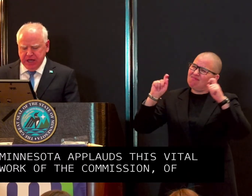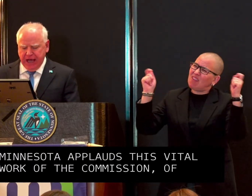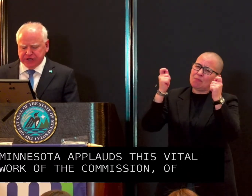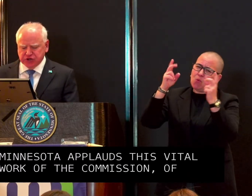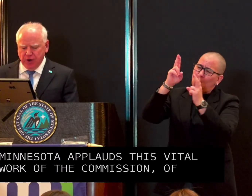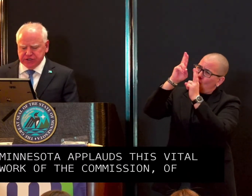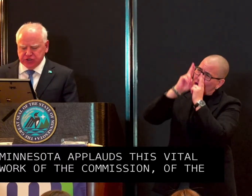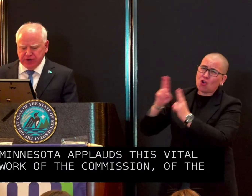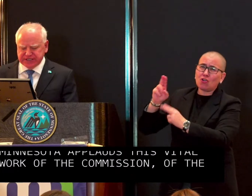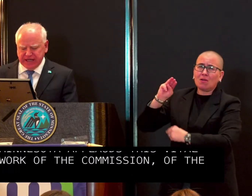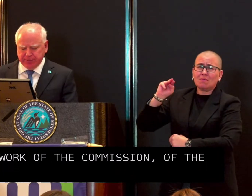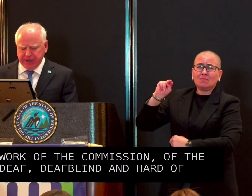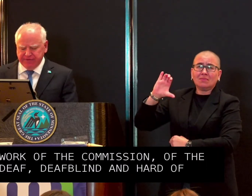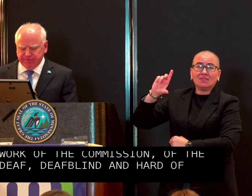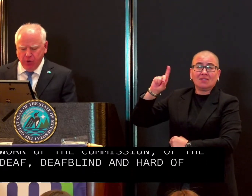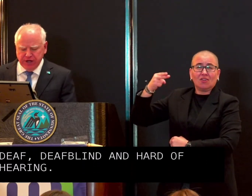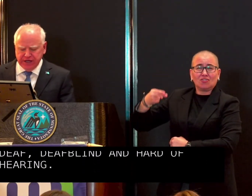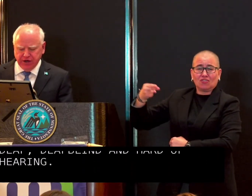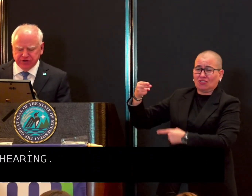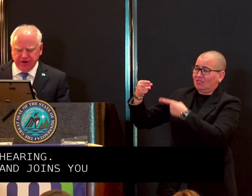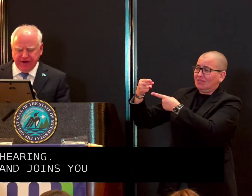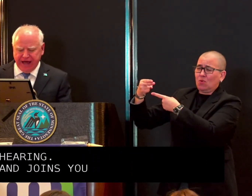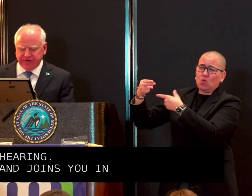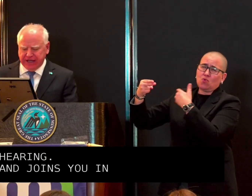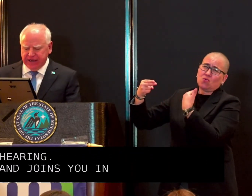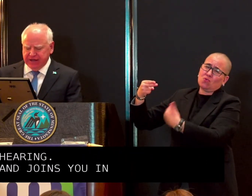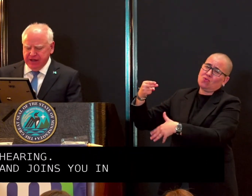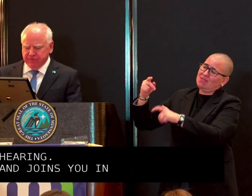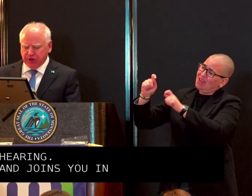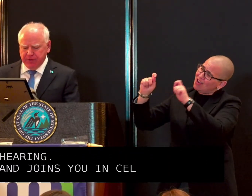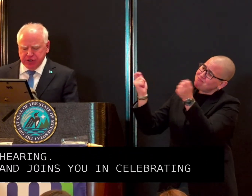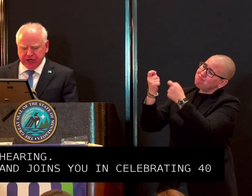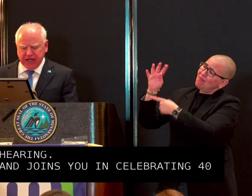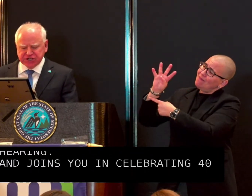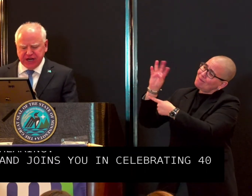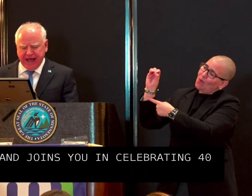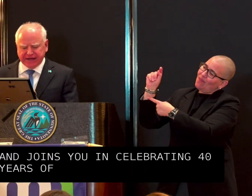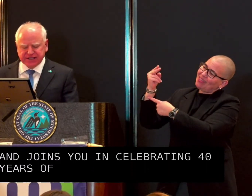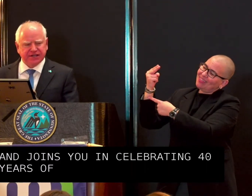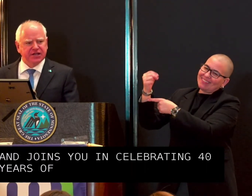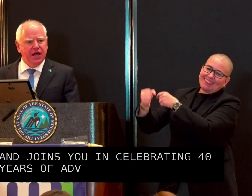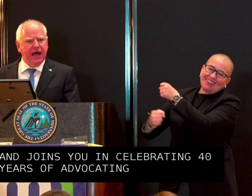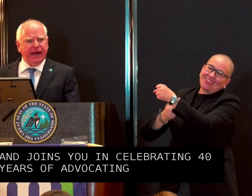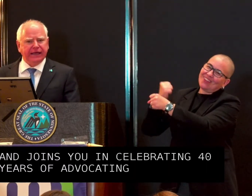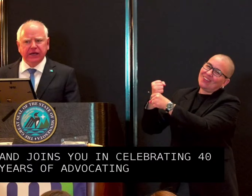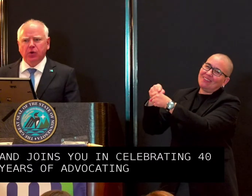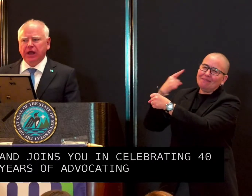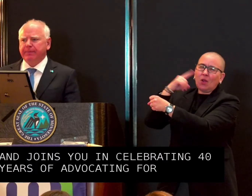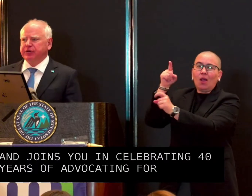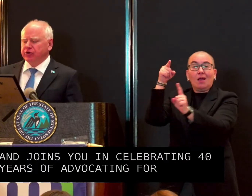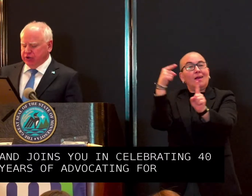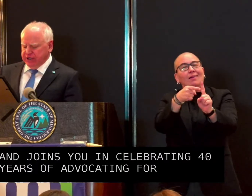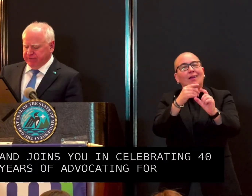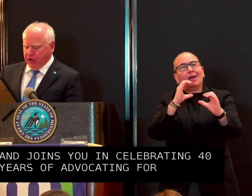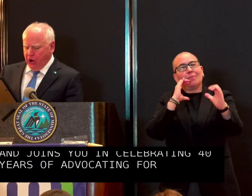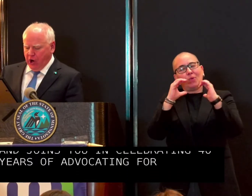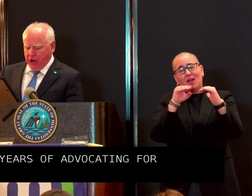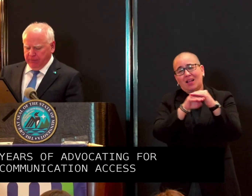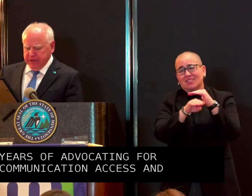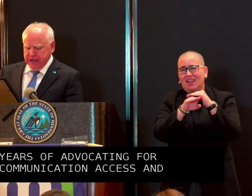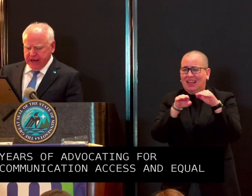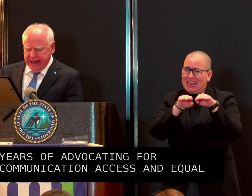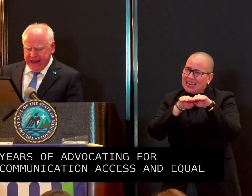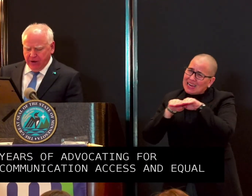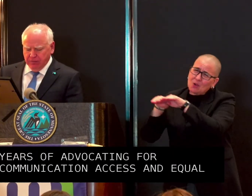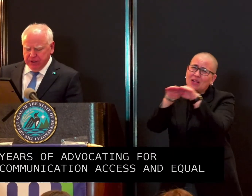Hearing, and joins you in celebrating 40 years of advocating for communication access and equal opportunity for